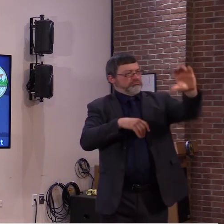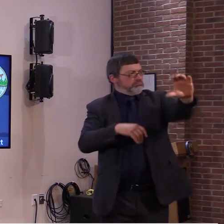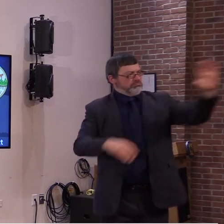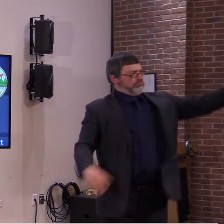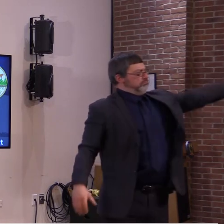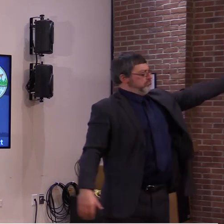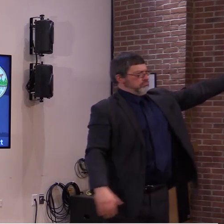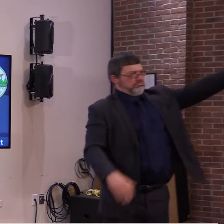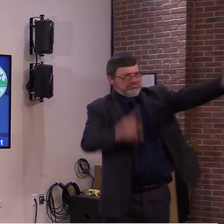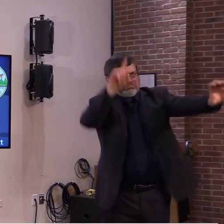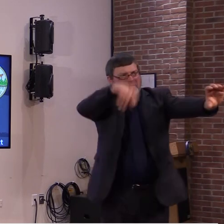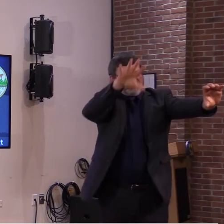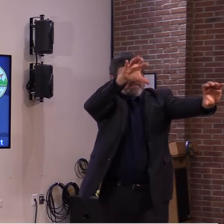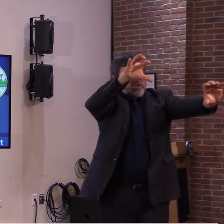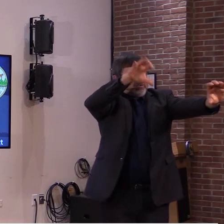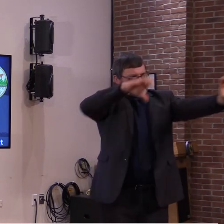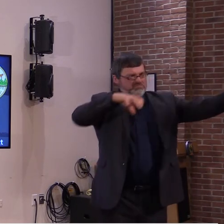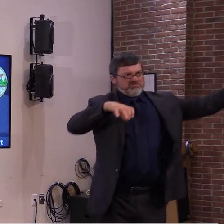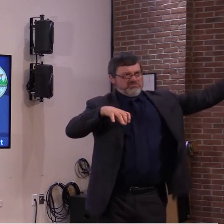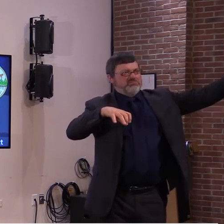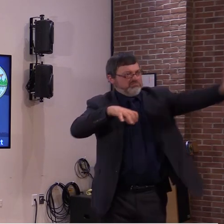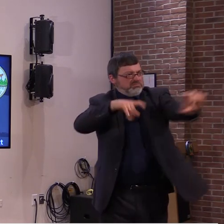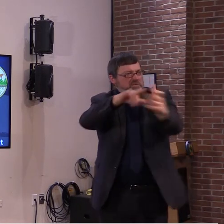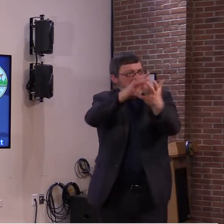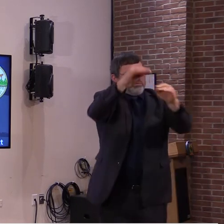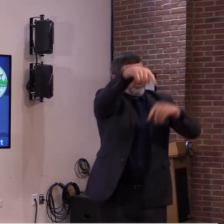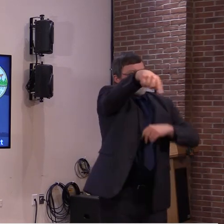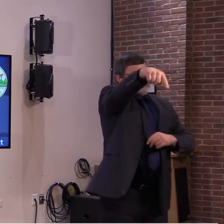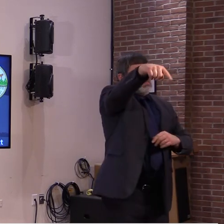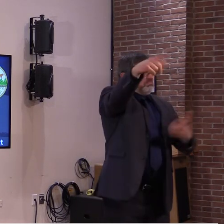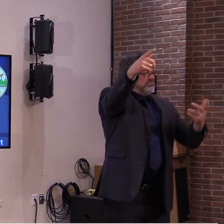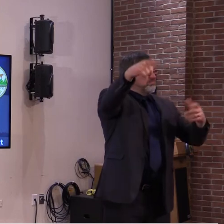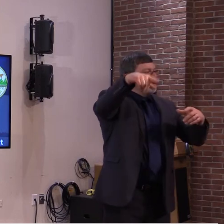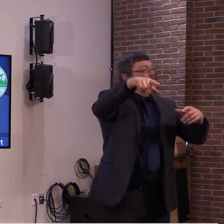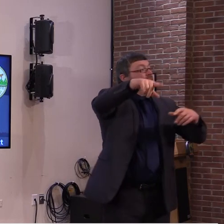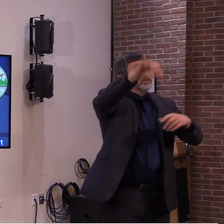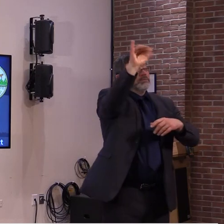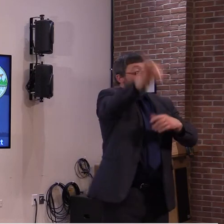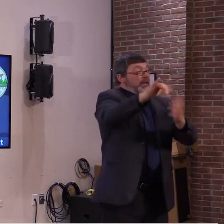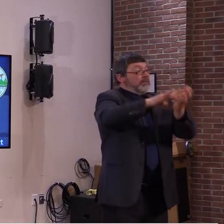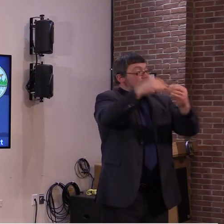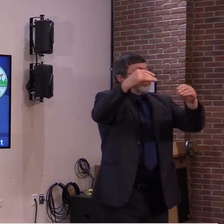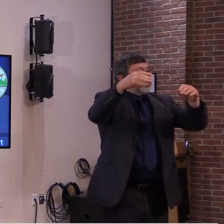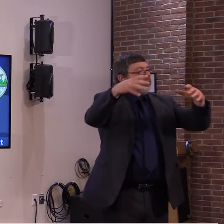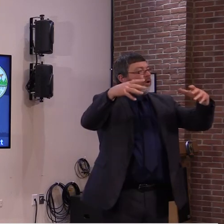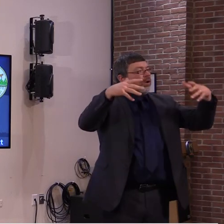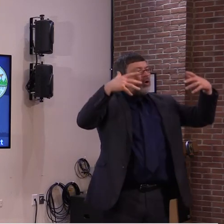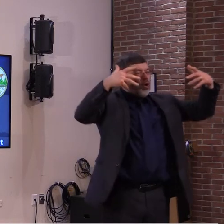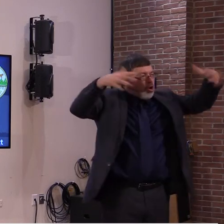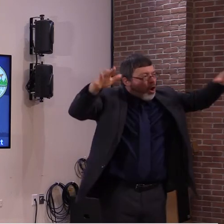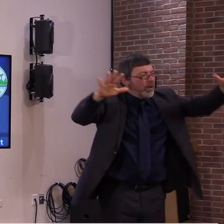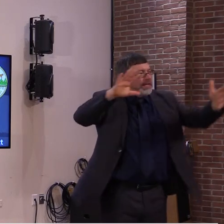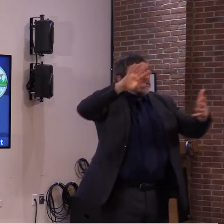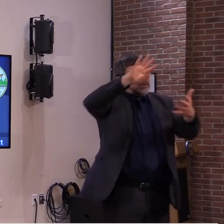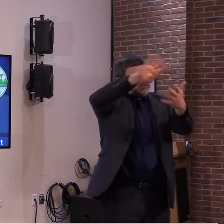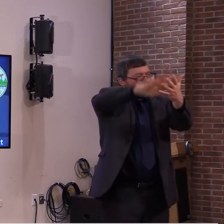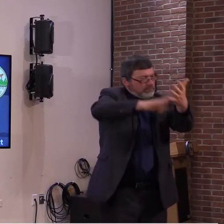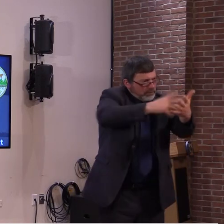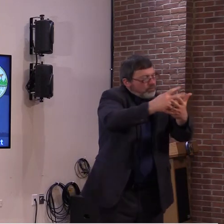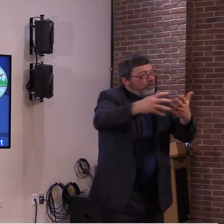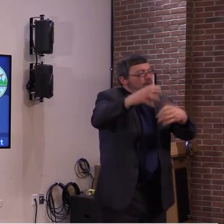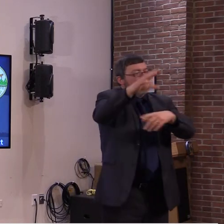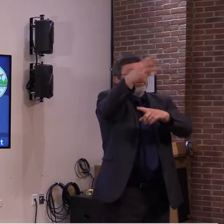already have Wednesday, Thursday, and Friday schedules in all the long-term care facilities that will exhaust